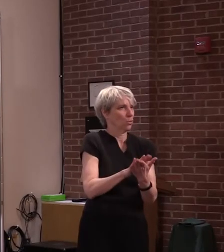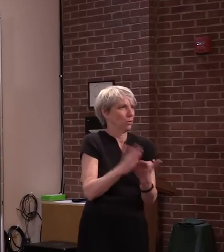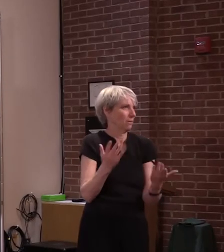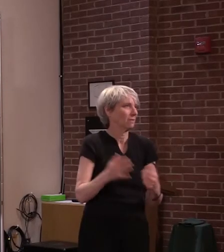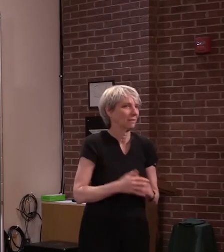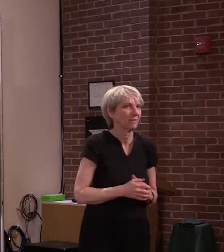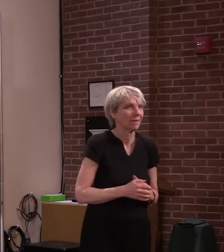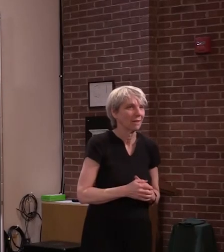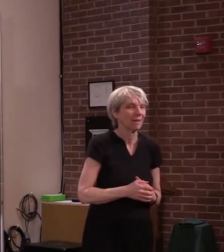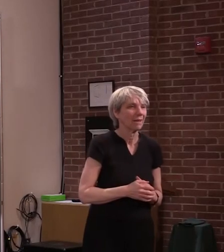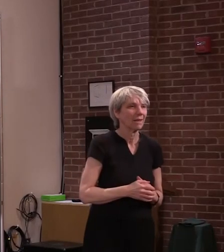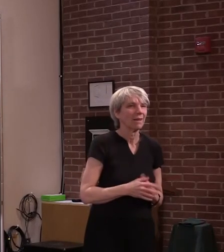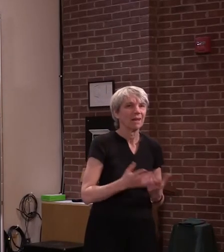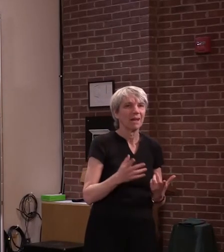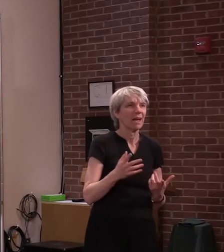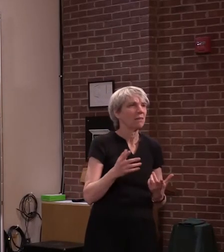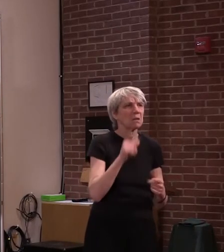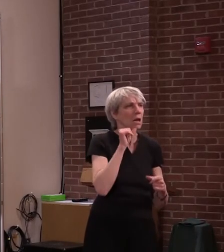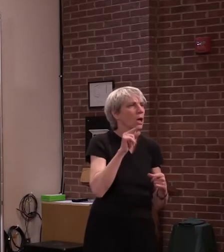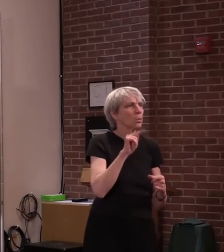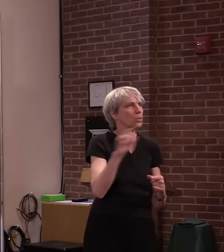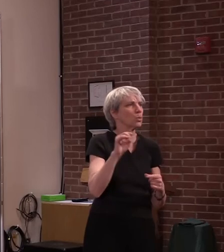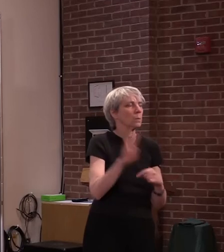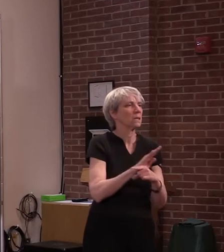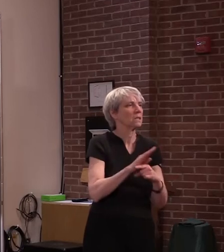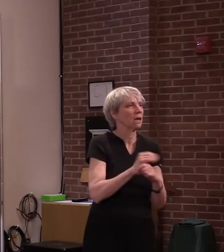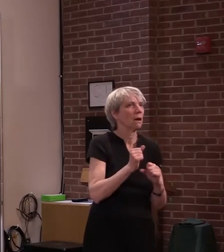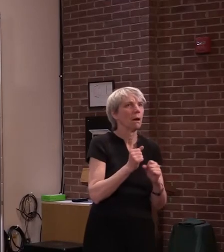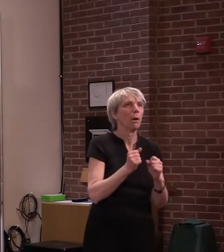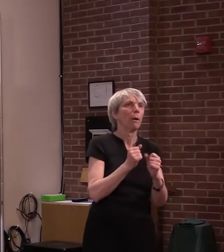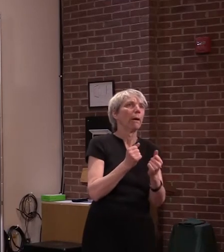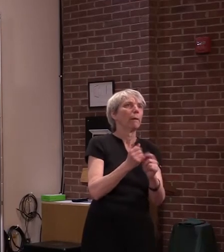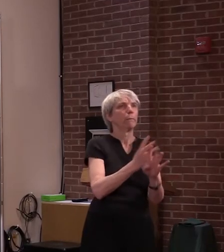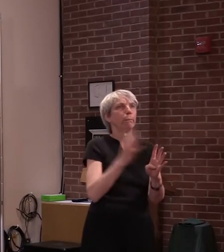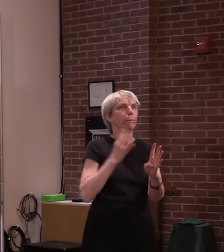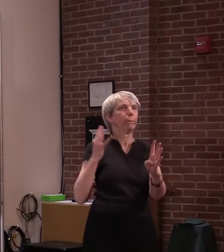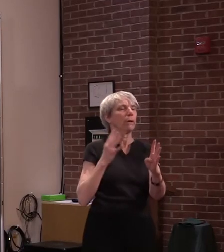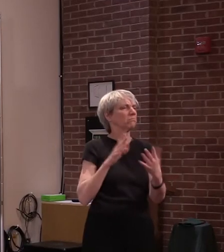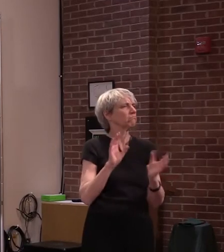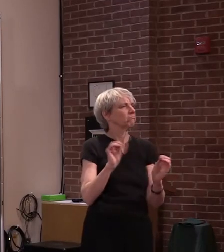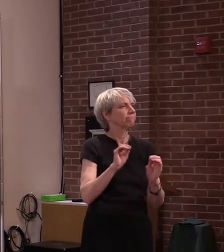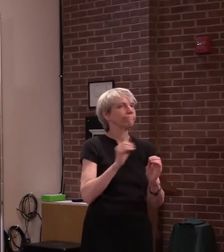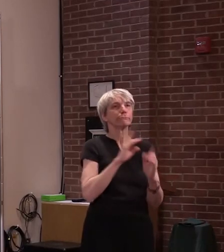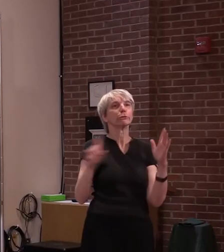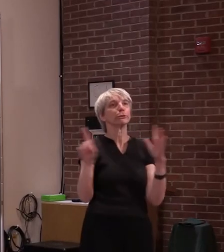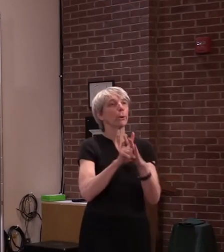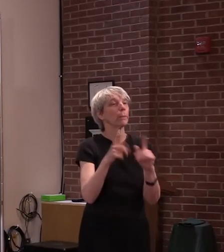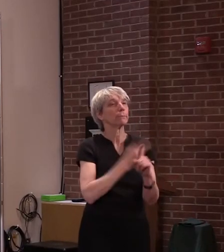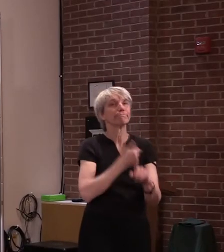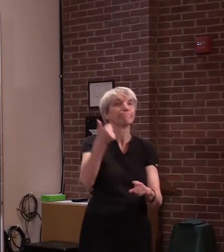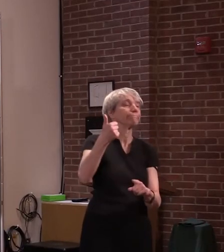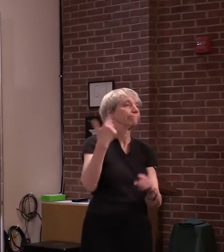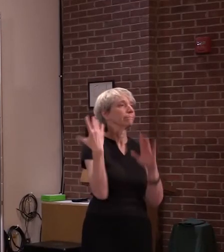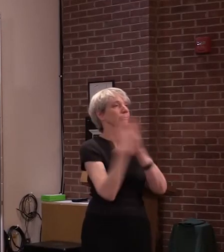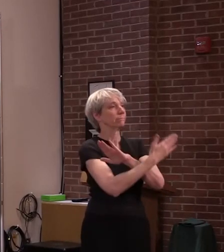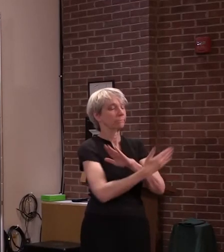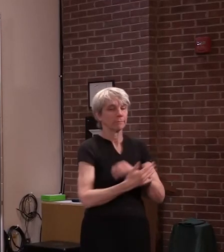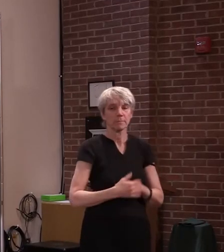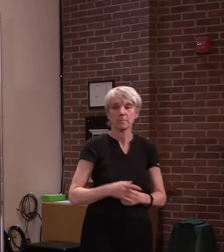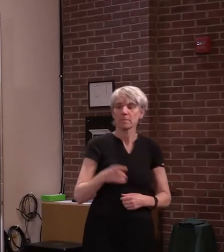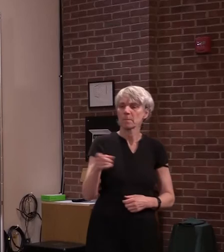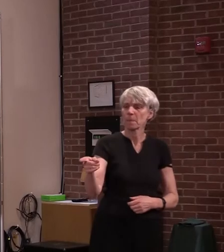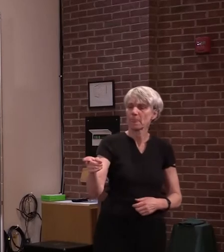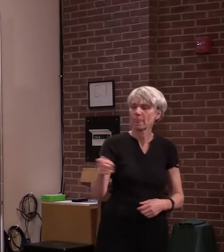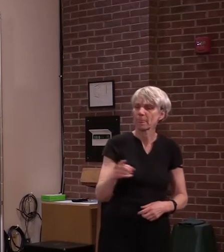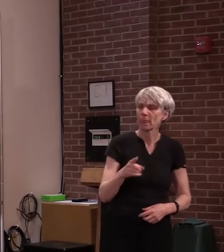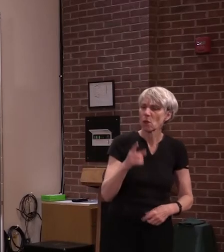Then they're not being overrun, so won't be long waiting lines or anything. And Dr. Levine, family members could